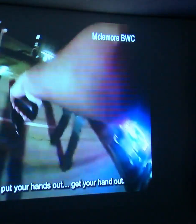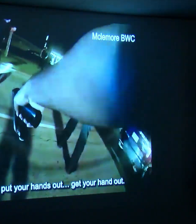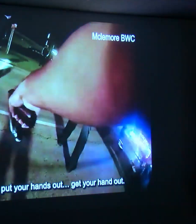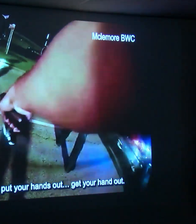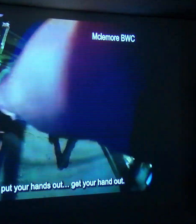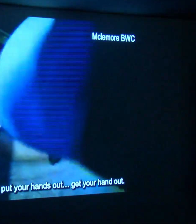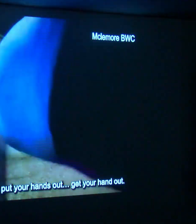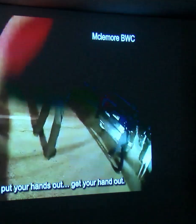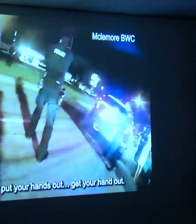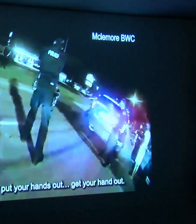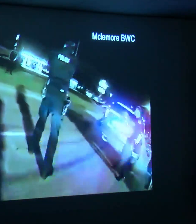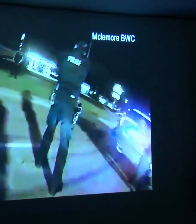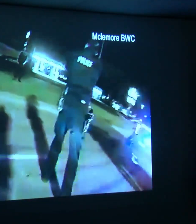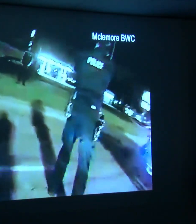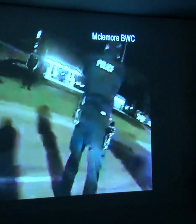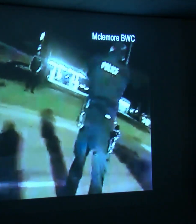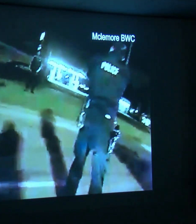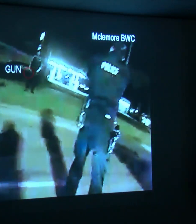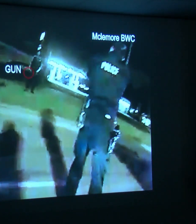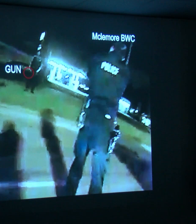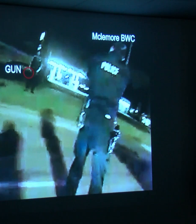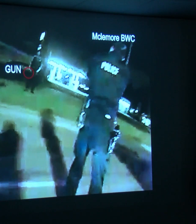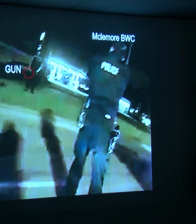Hey, put your hands out. Get your hands out.